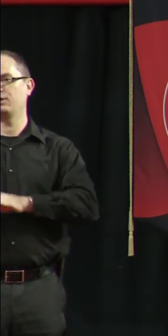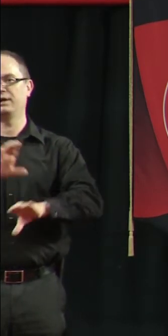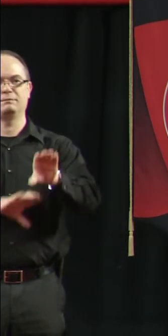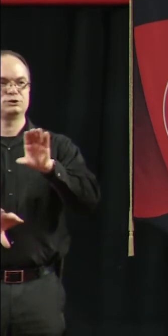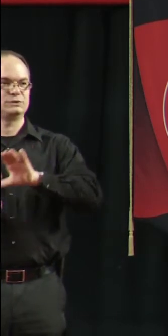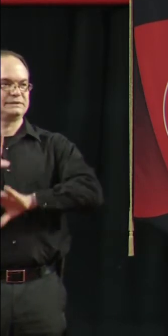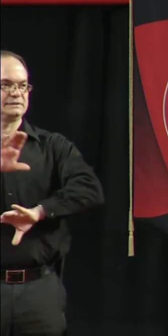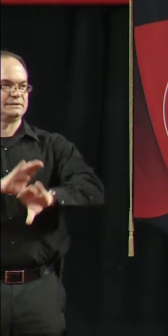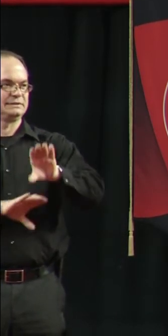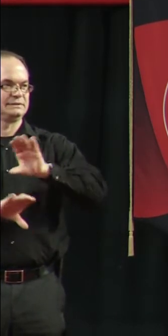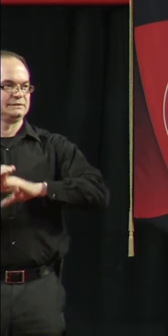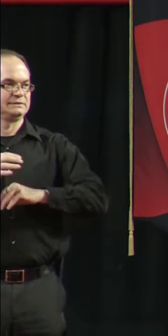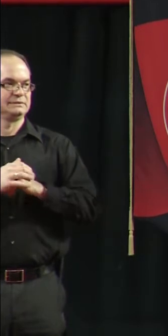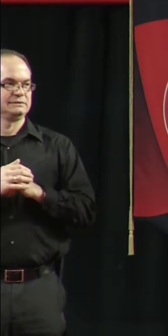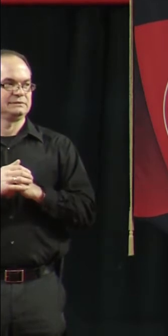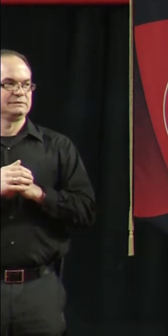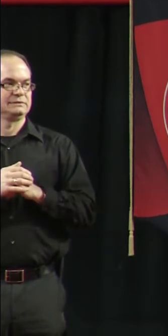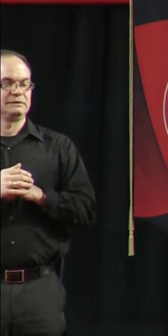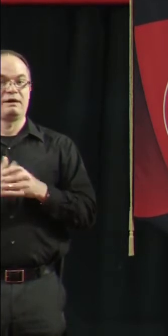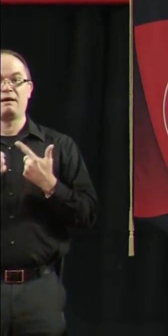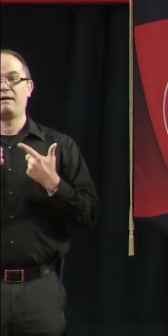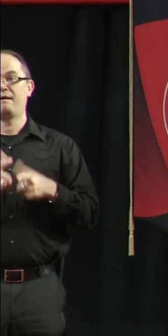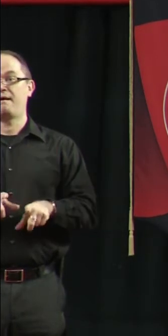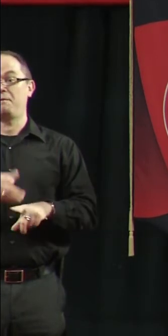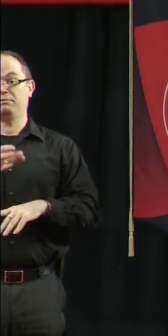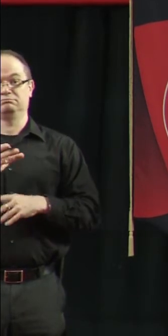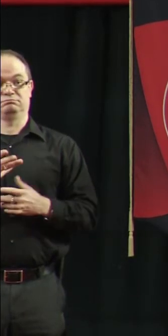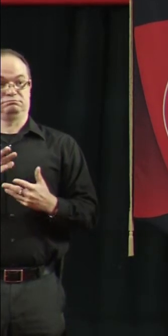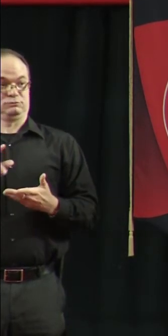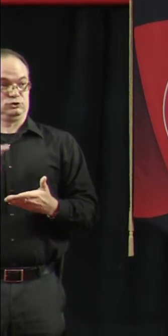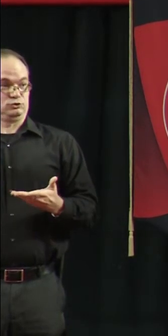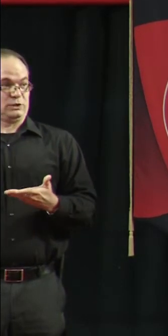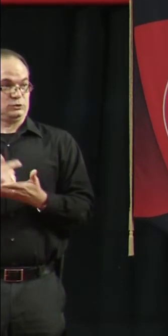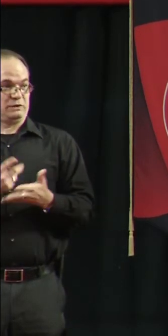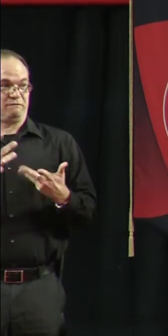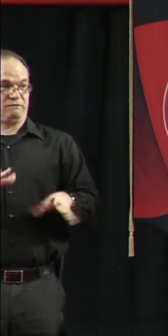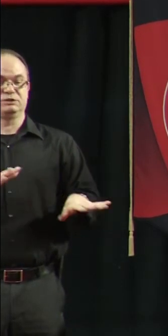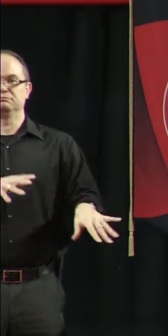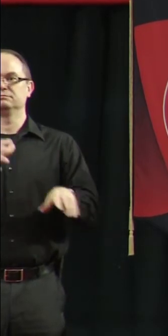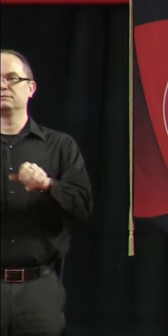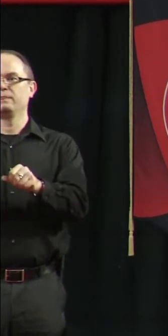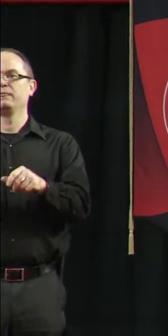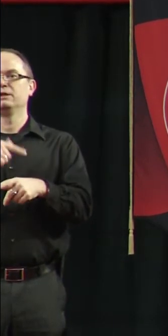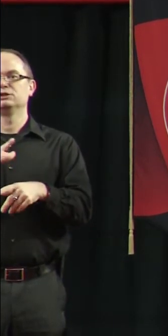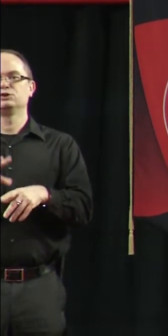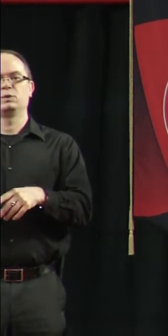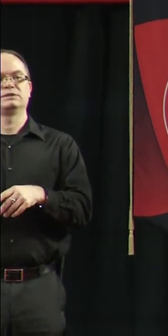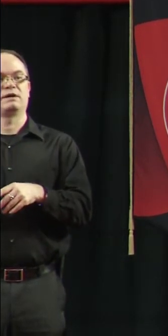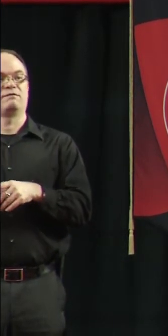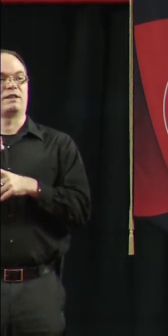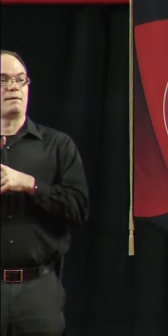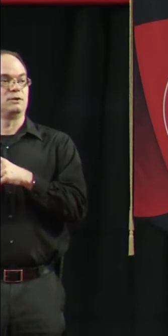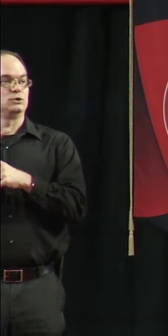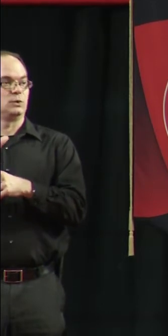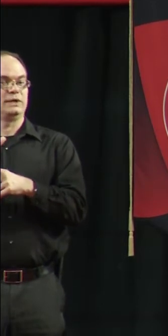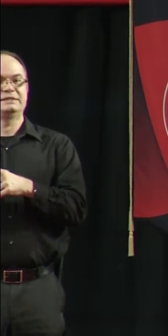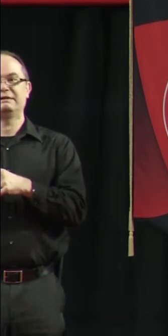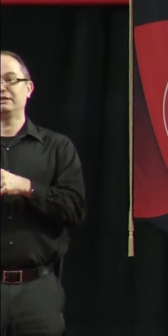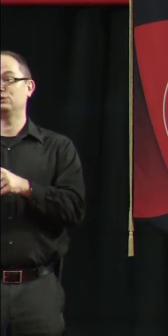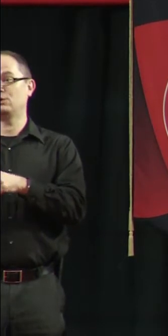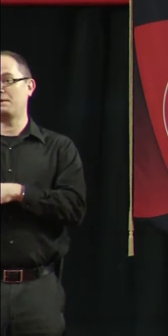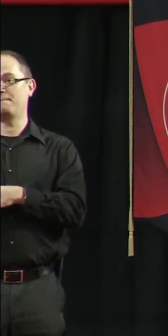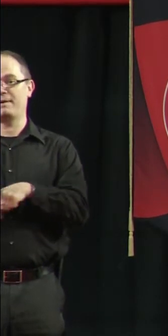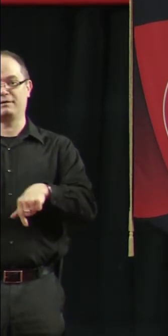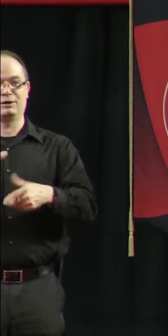chemistry. Following graduation, she plans to obtain a position as a laboratory technician or return to